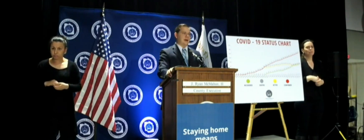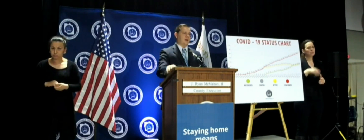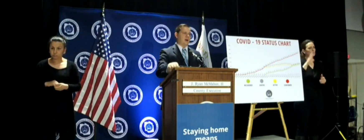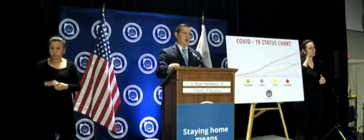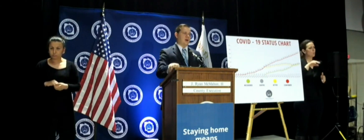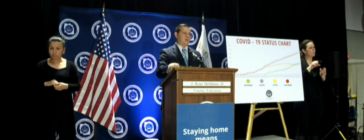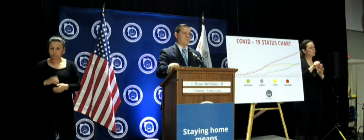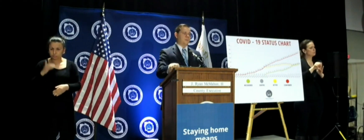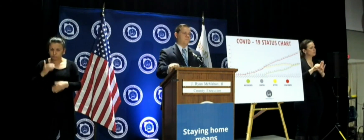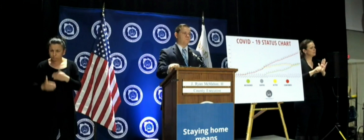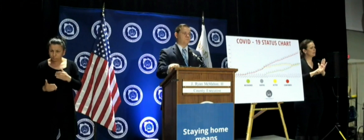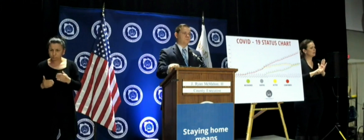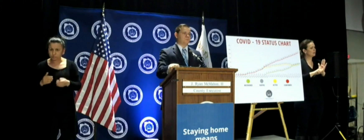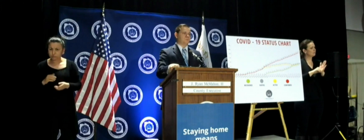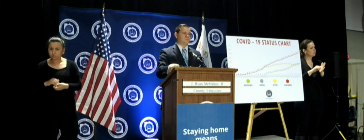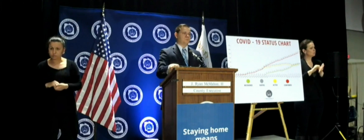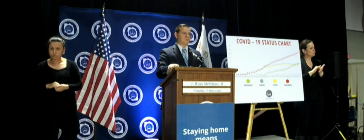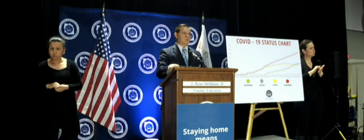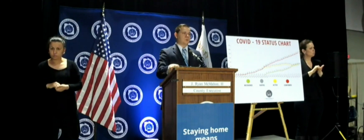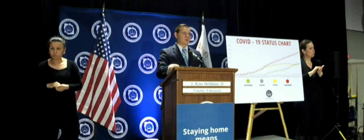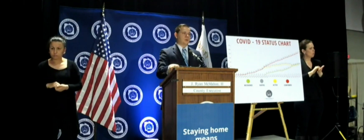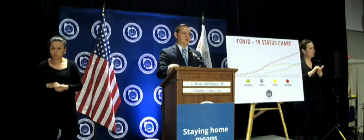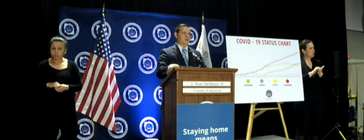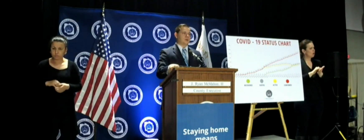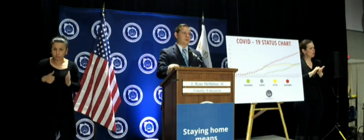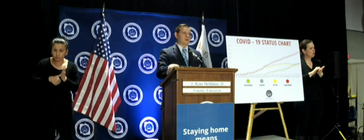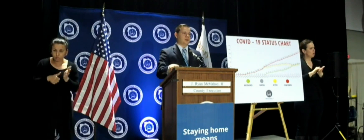It's not our,